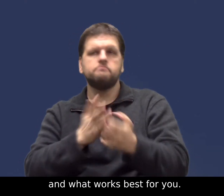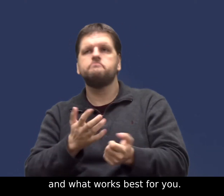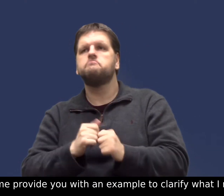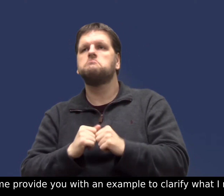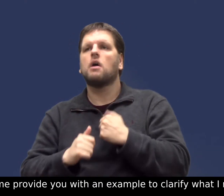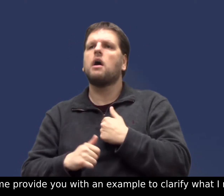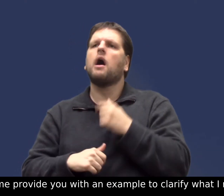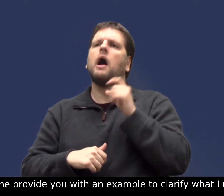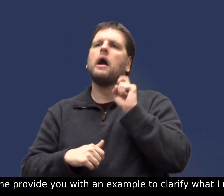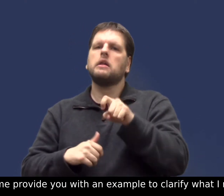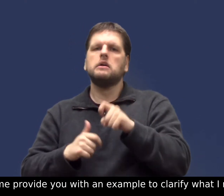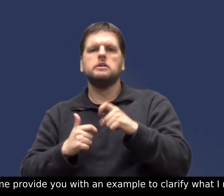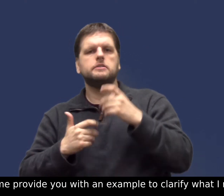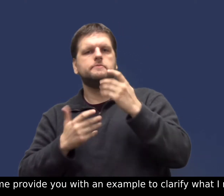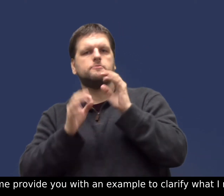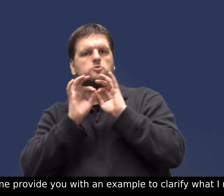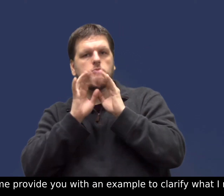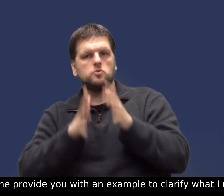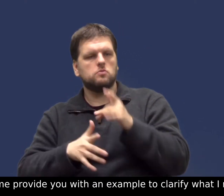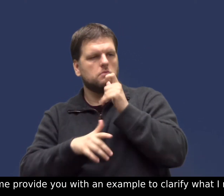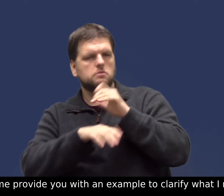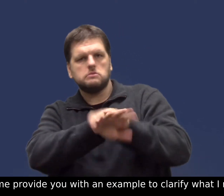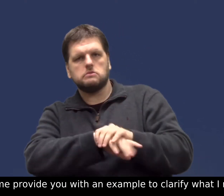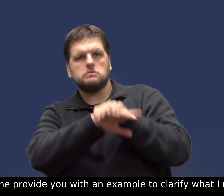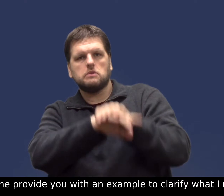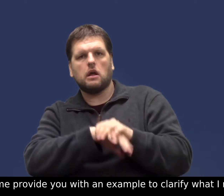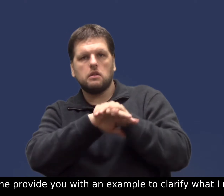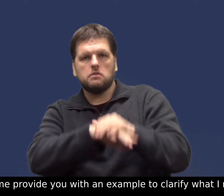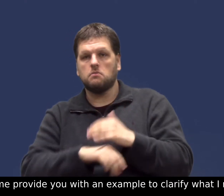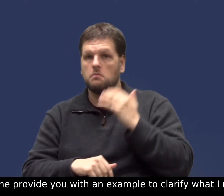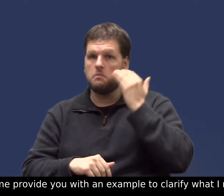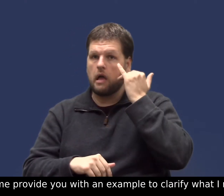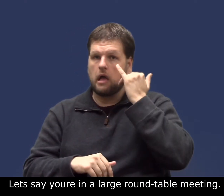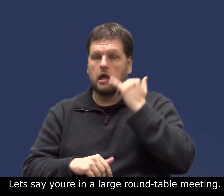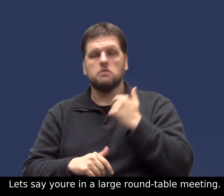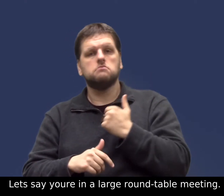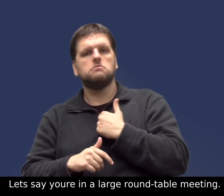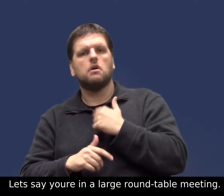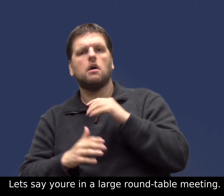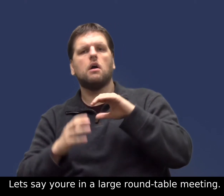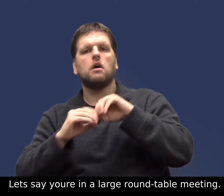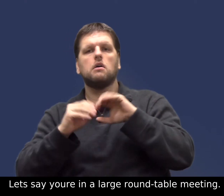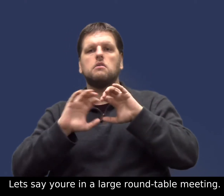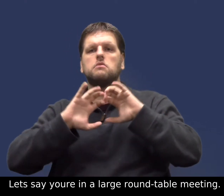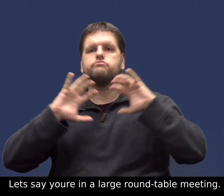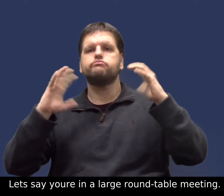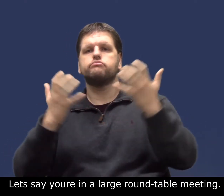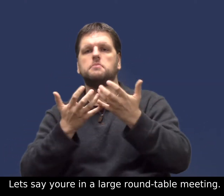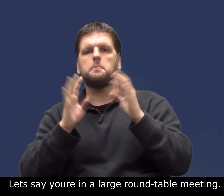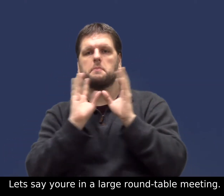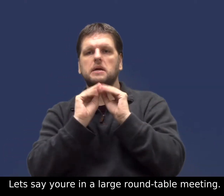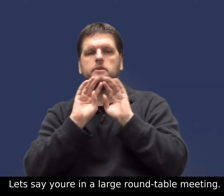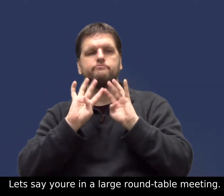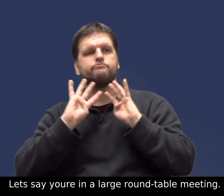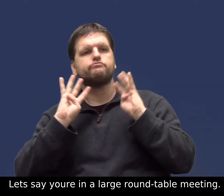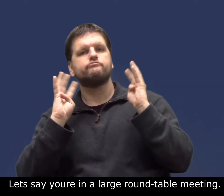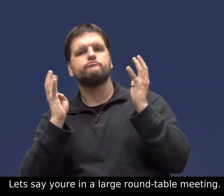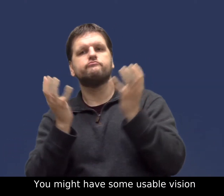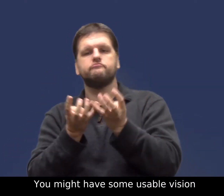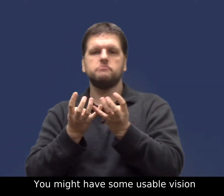Let me provide you with an example to clarify what I mean. Let's say you're in a large roundtable meeting. You